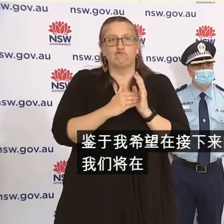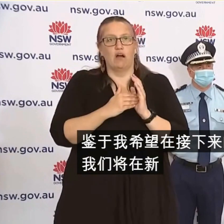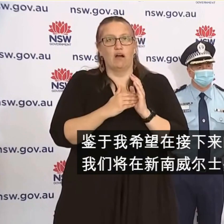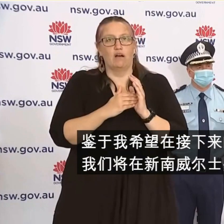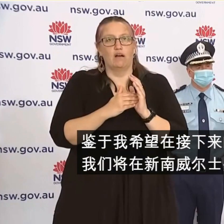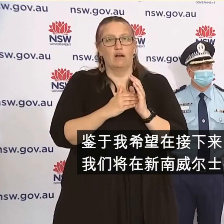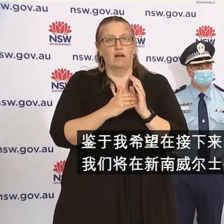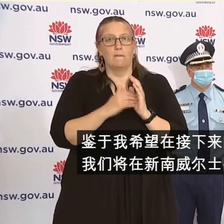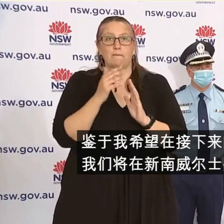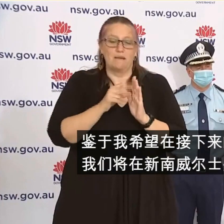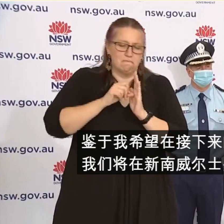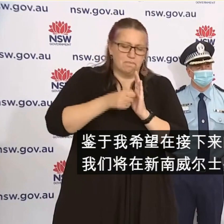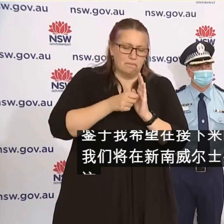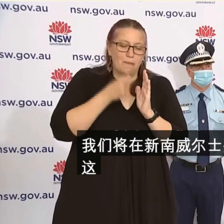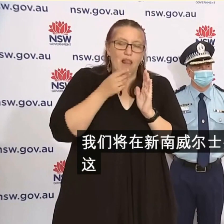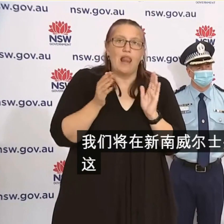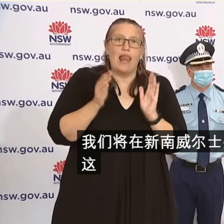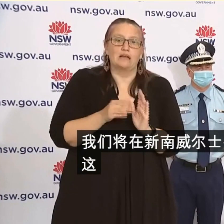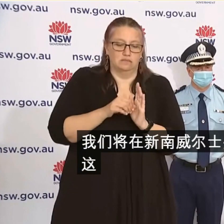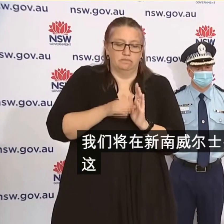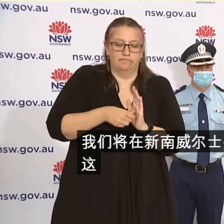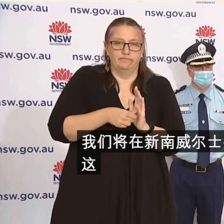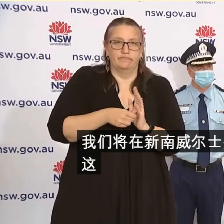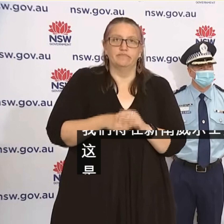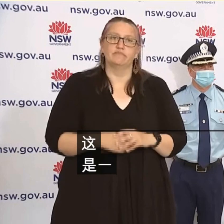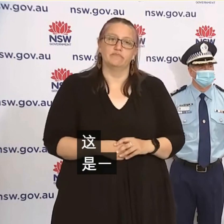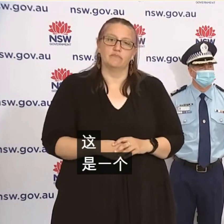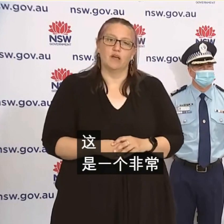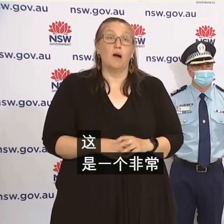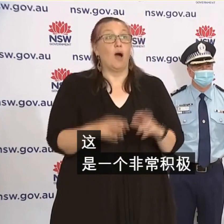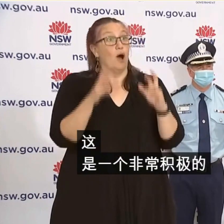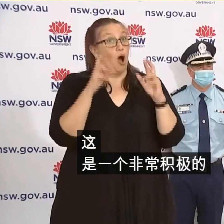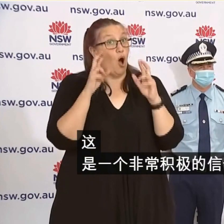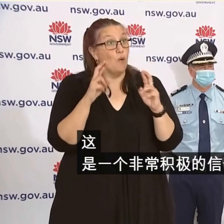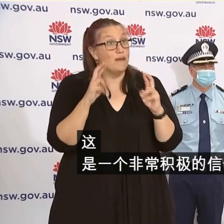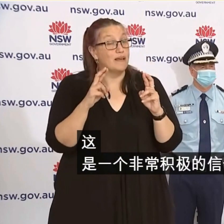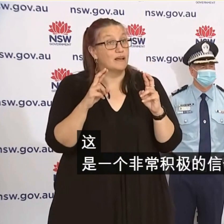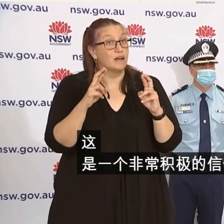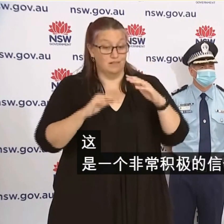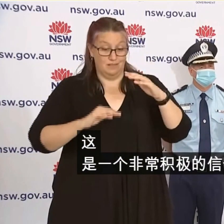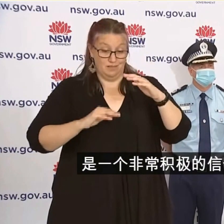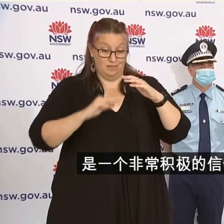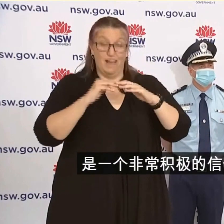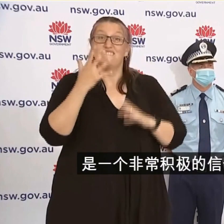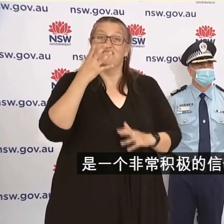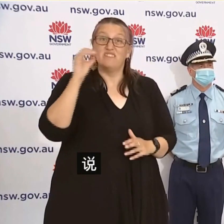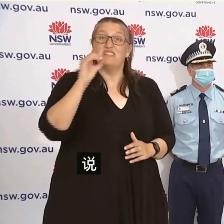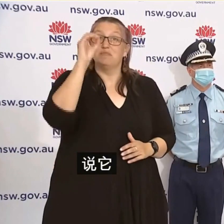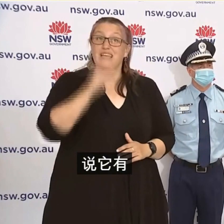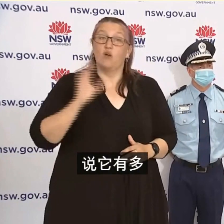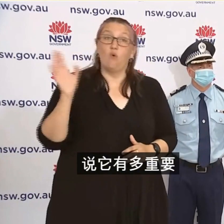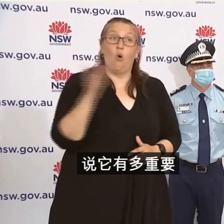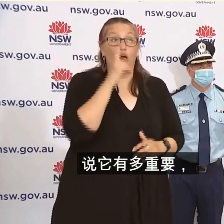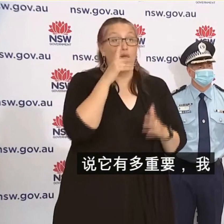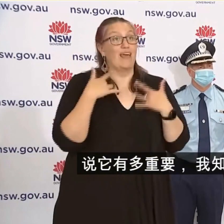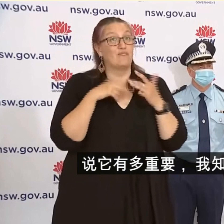we'll get to at least 50% first jabs in New South Wales across the board, which is a very positive sign. And I can't say enough